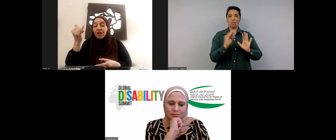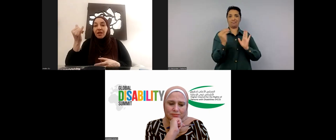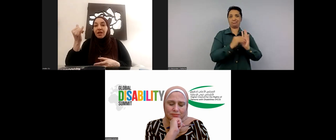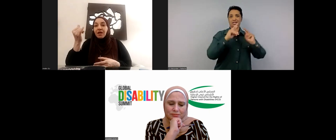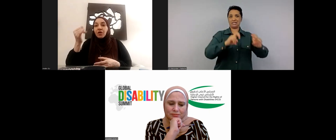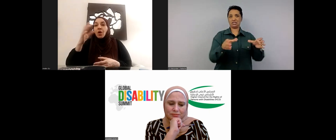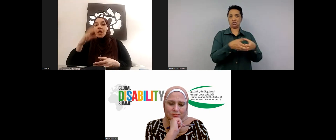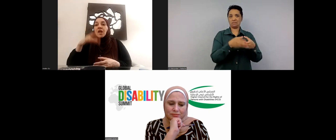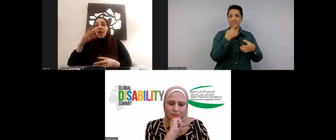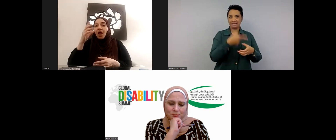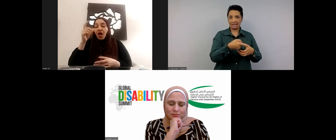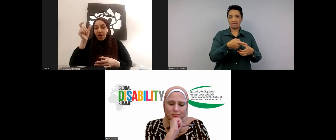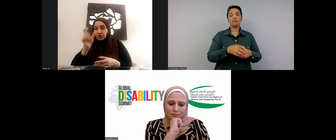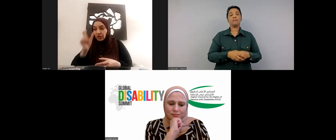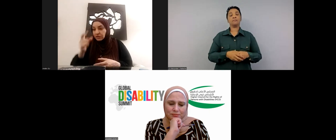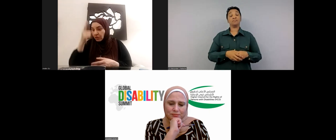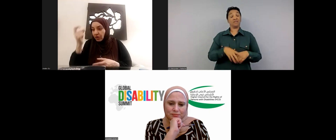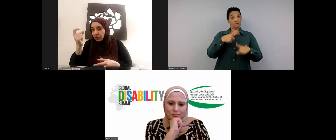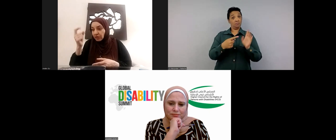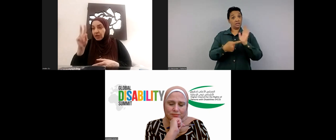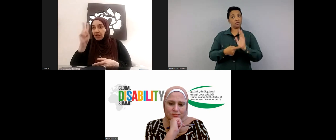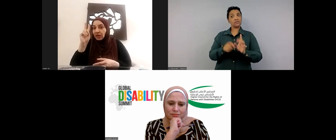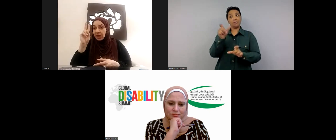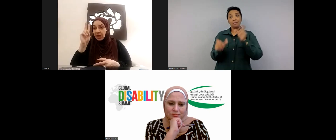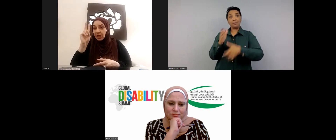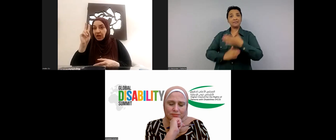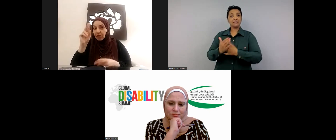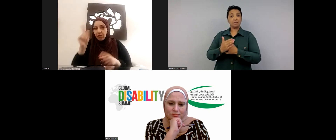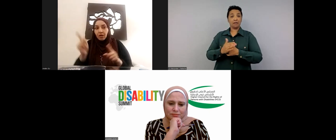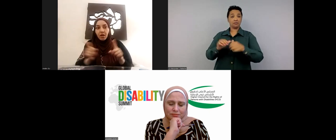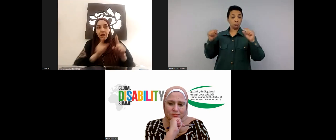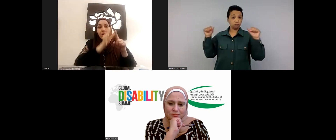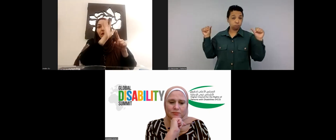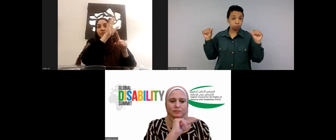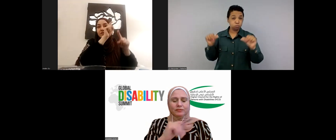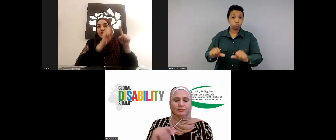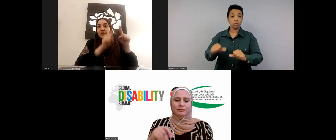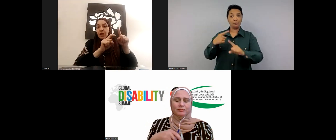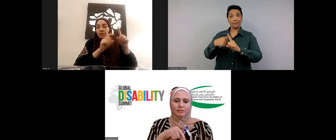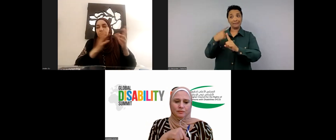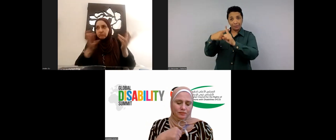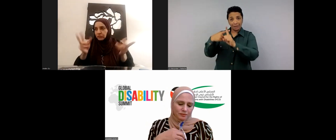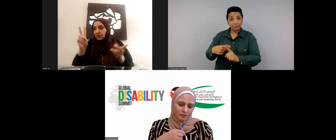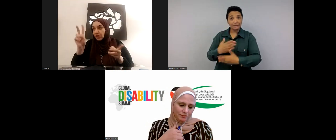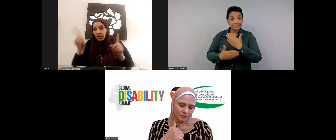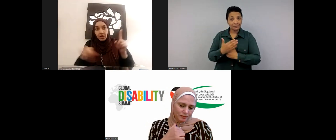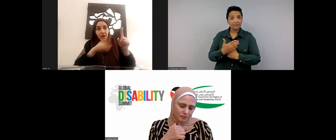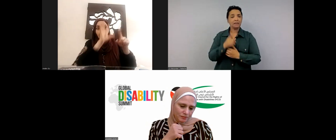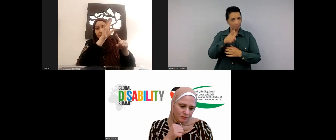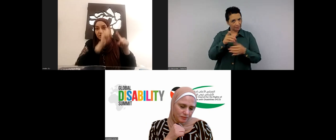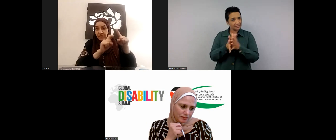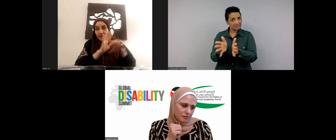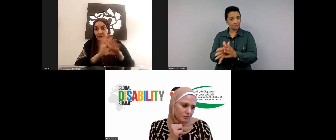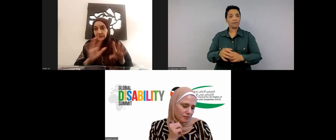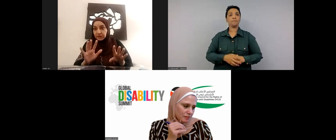definition for people with extreme disabilities. And we have and according to the census